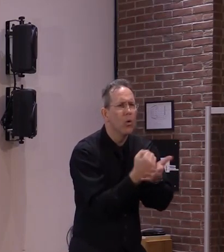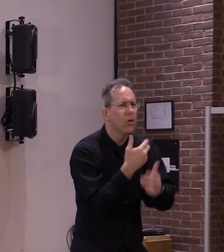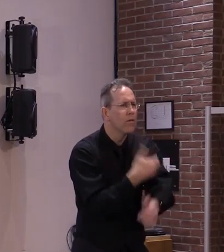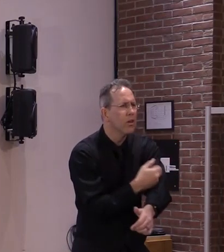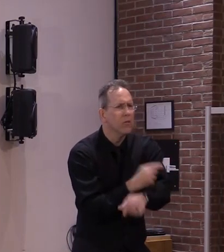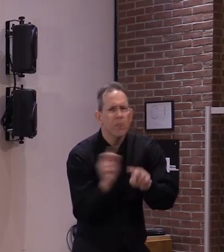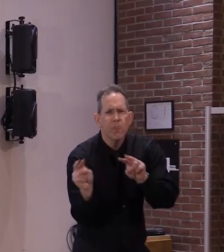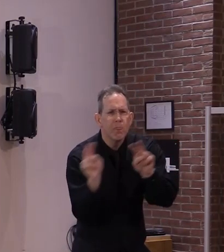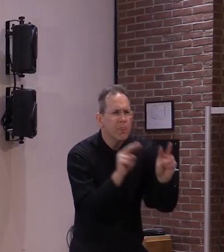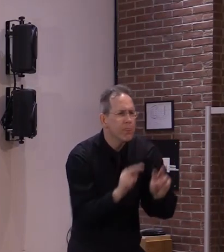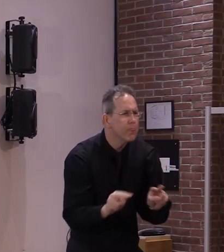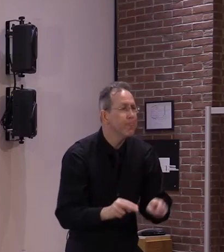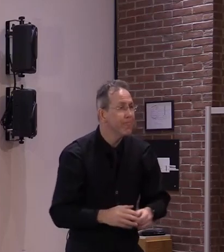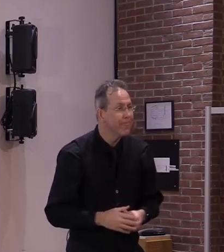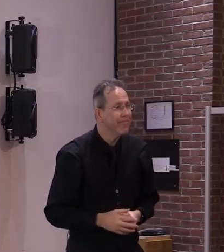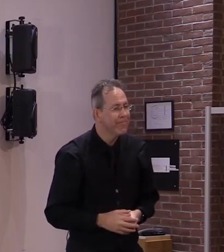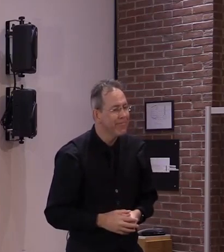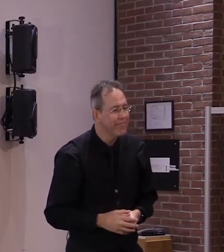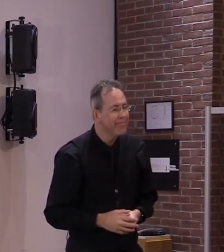All right, thank you.